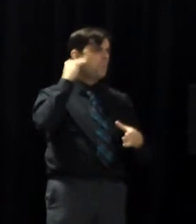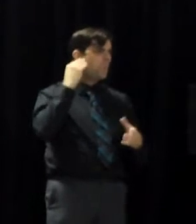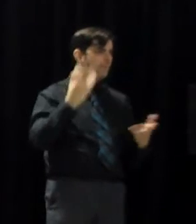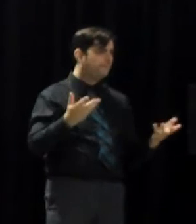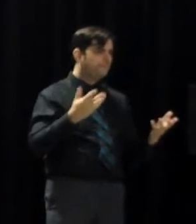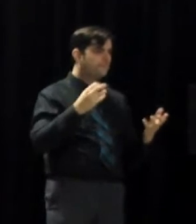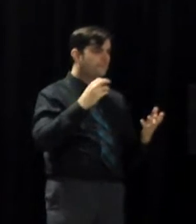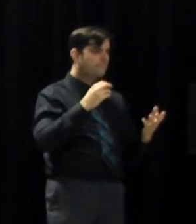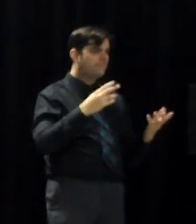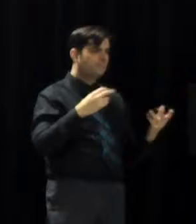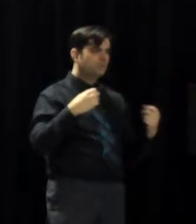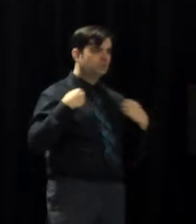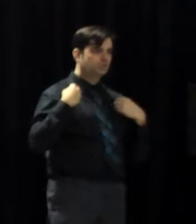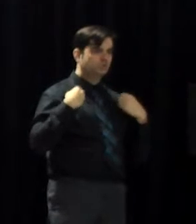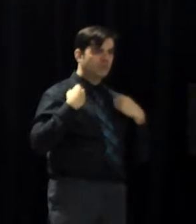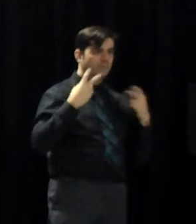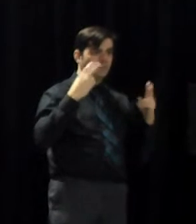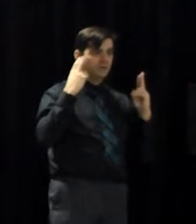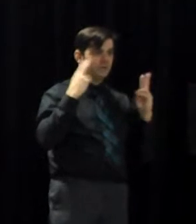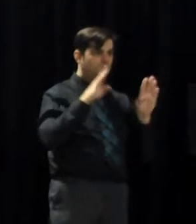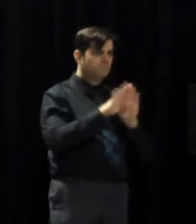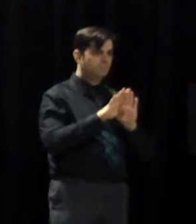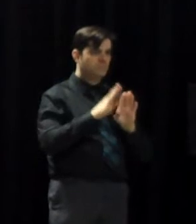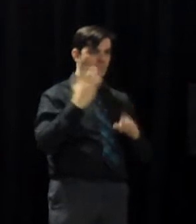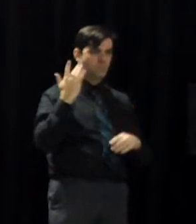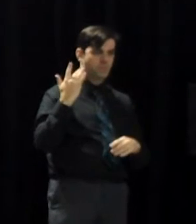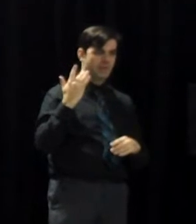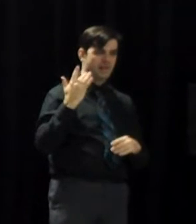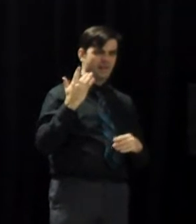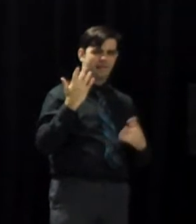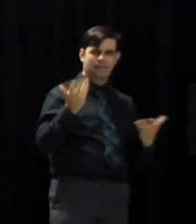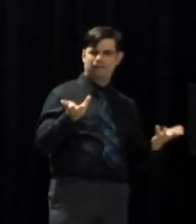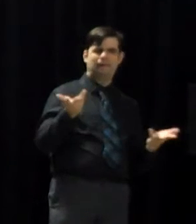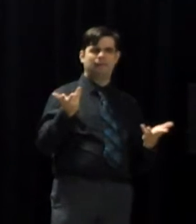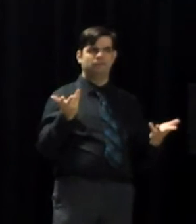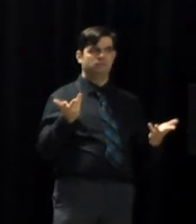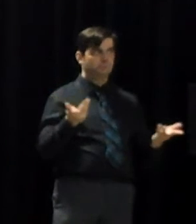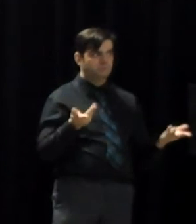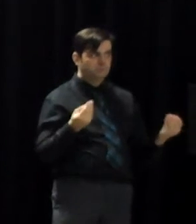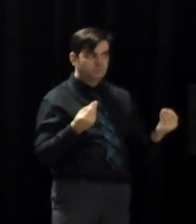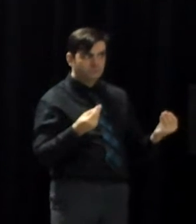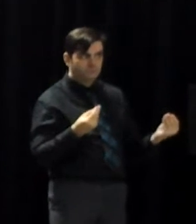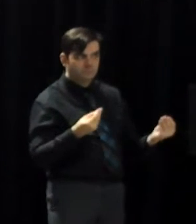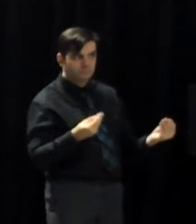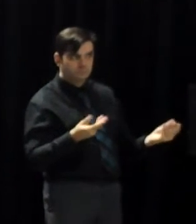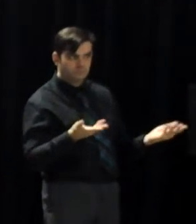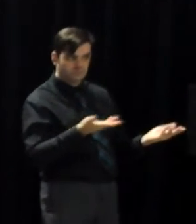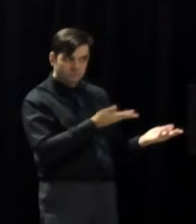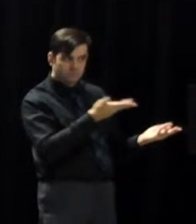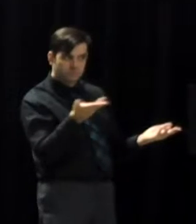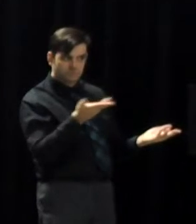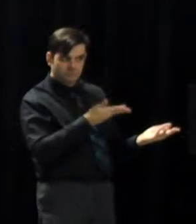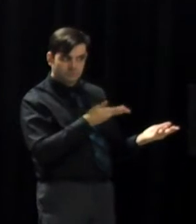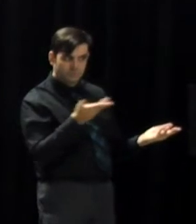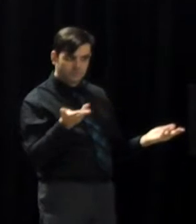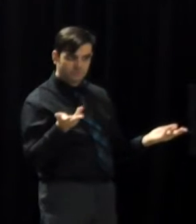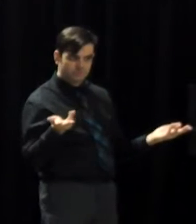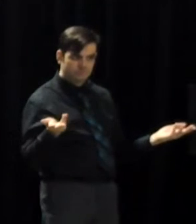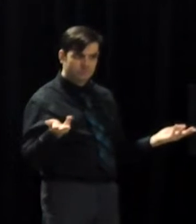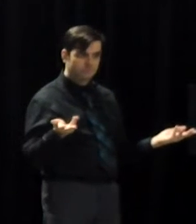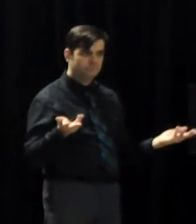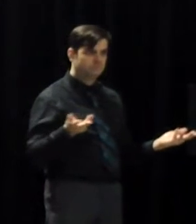very clear. We've asked the state to allow salons and gyms to be open. The data is very clear on this. I